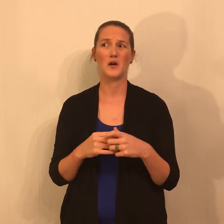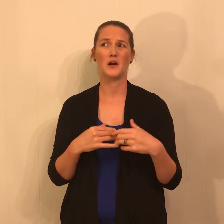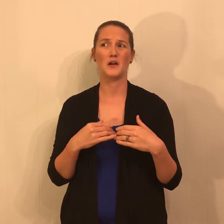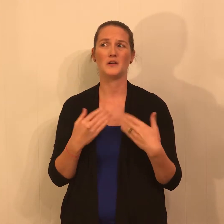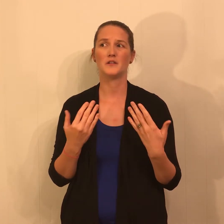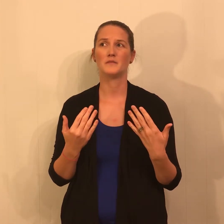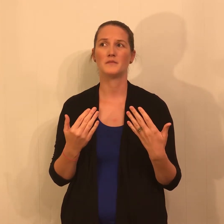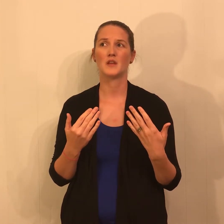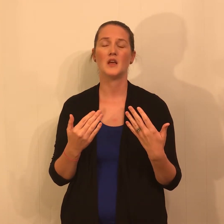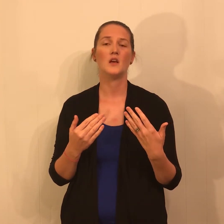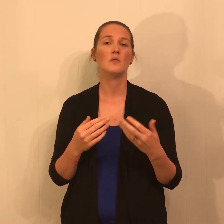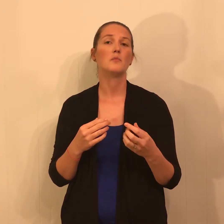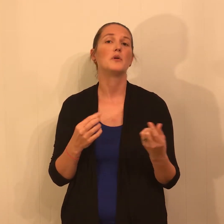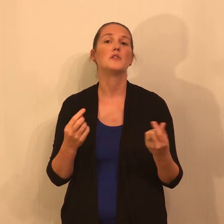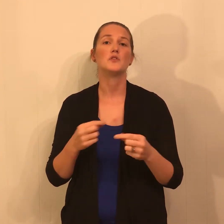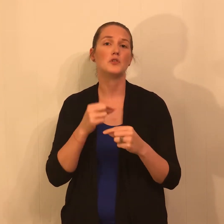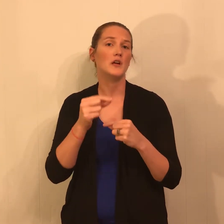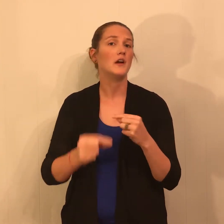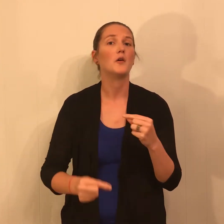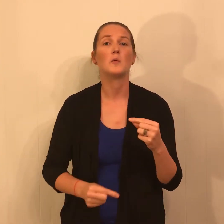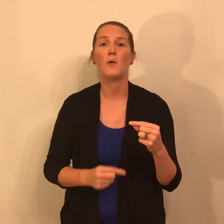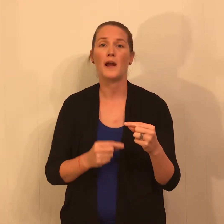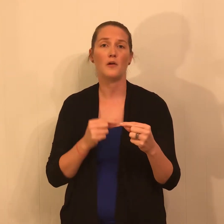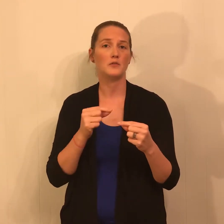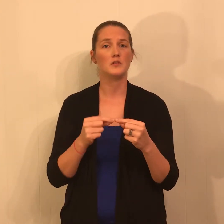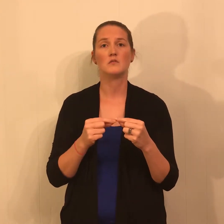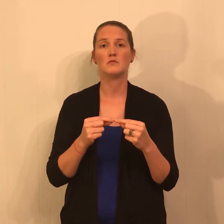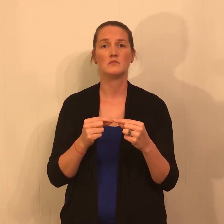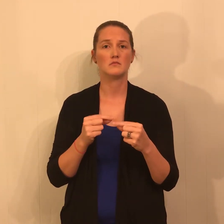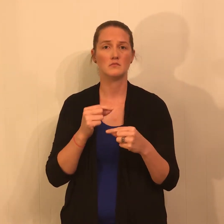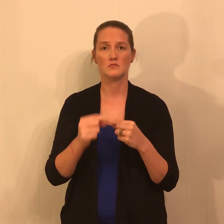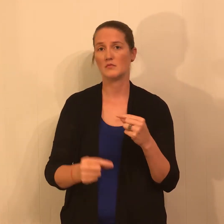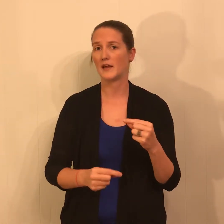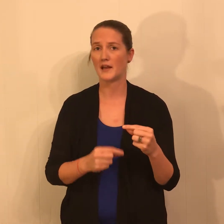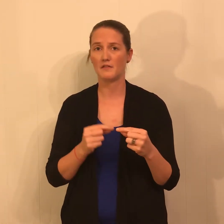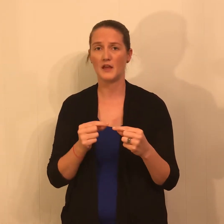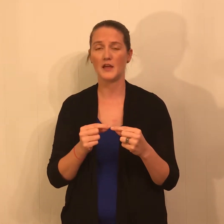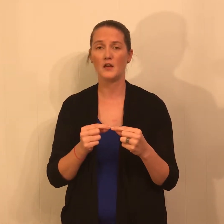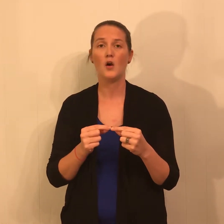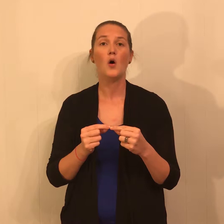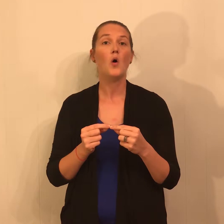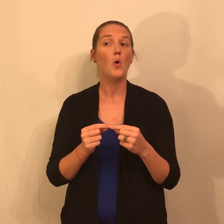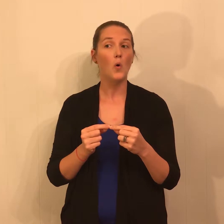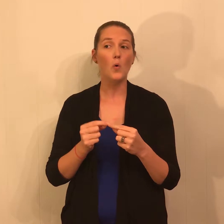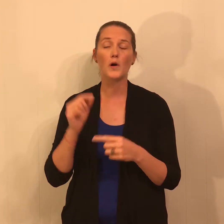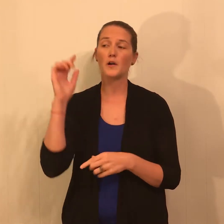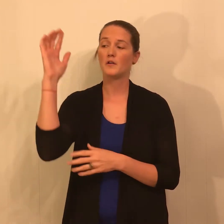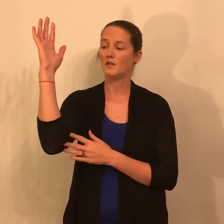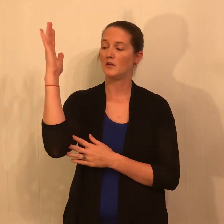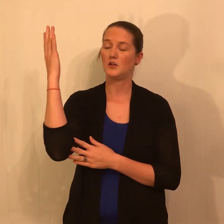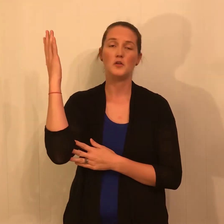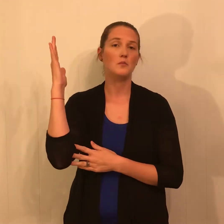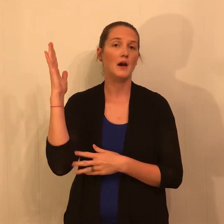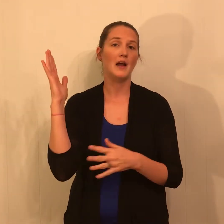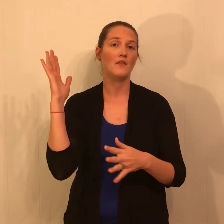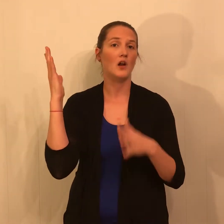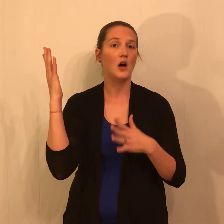for put the string around, that kind of thing. Or you might have an